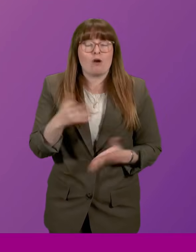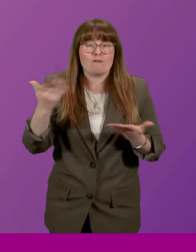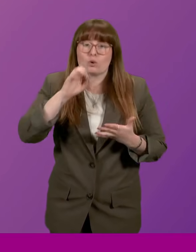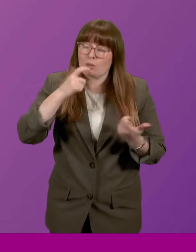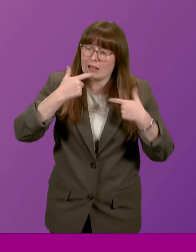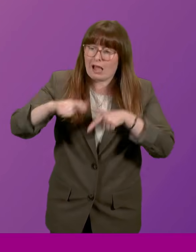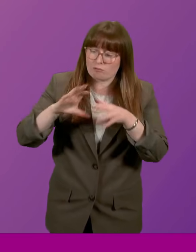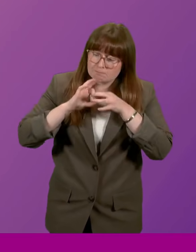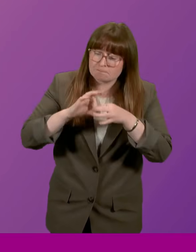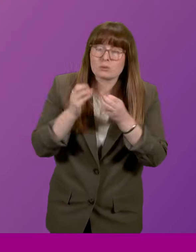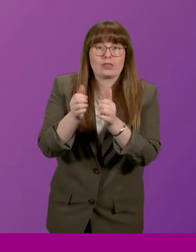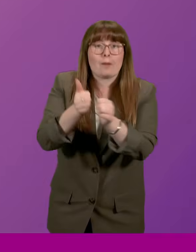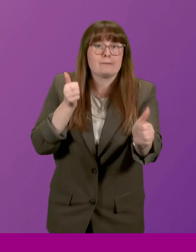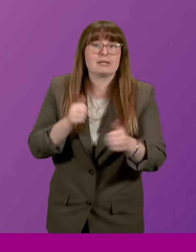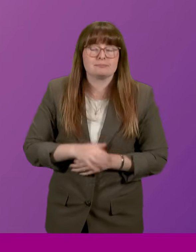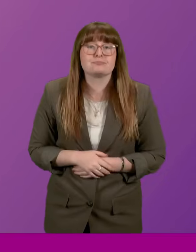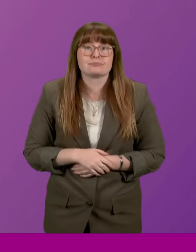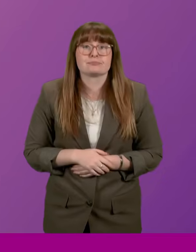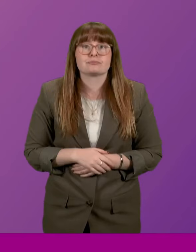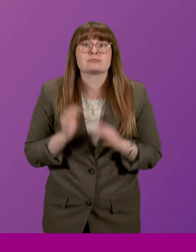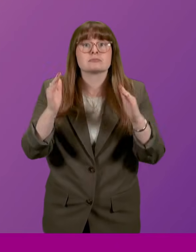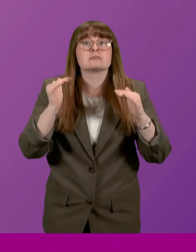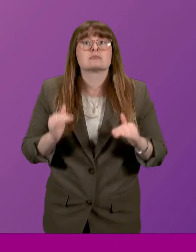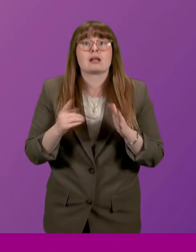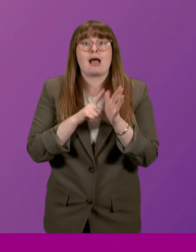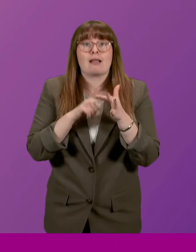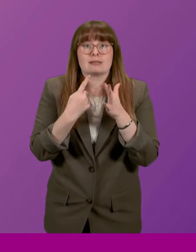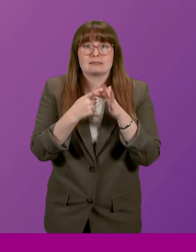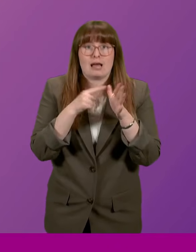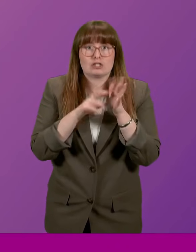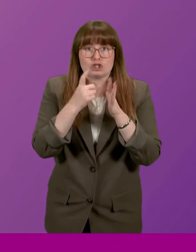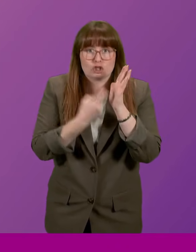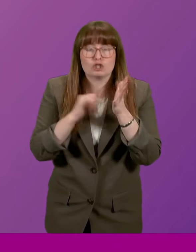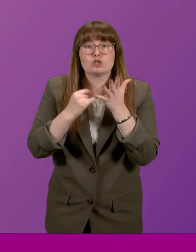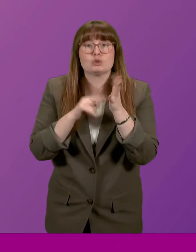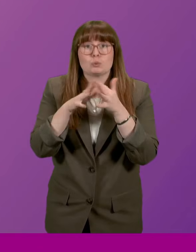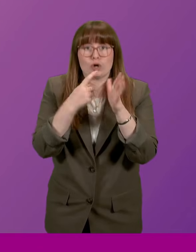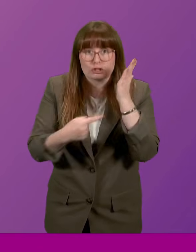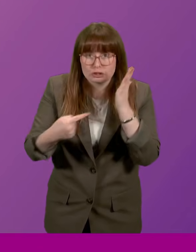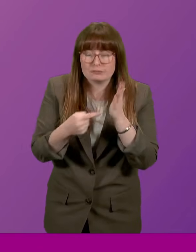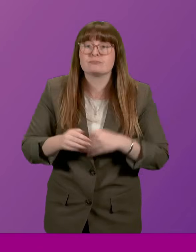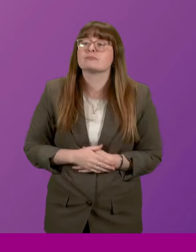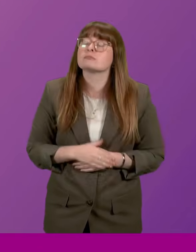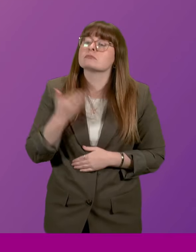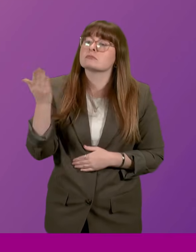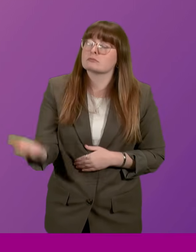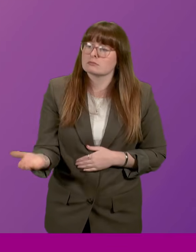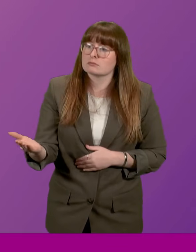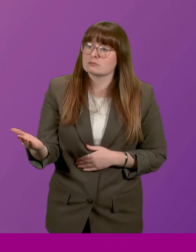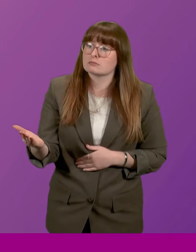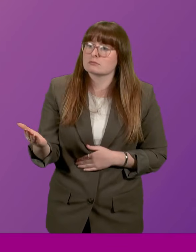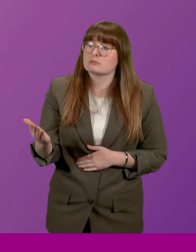engagement with the company as a consequence. Alexander Stewart. Thank you, Presiding Officer. First Minister,